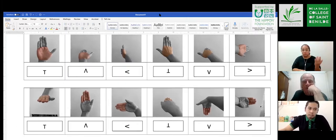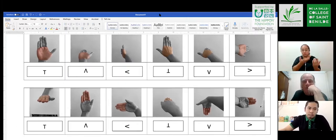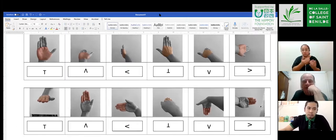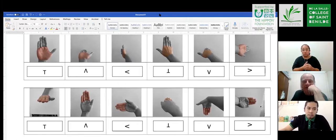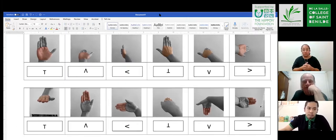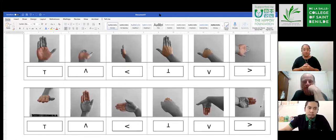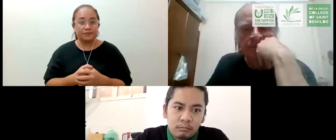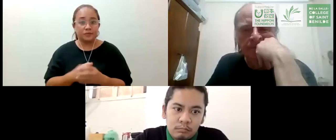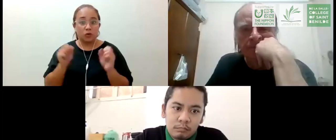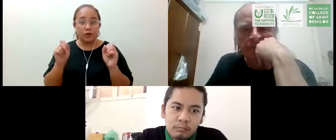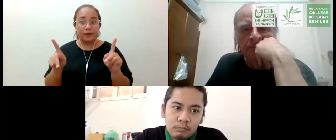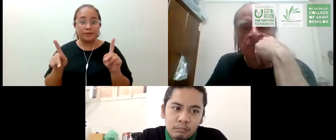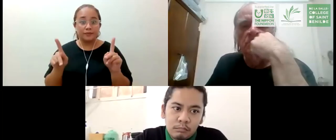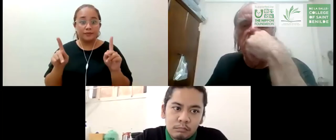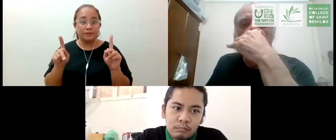Okay.